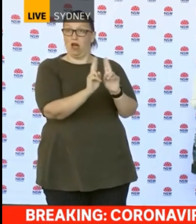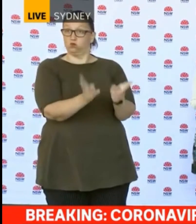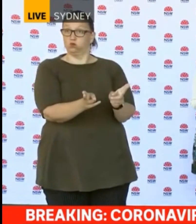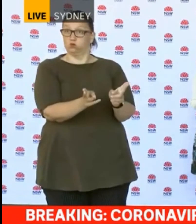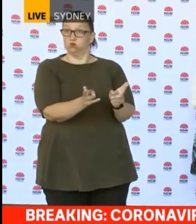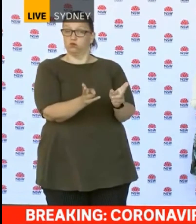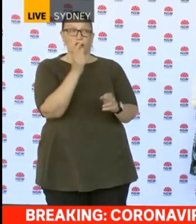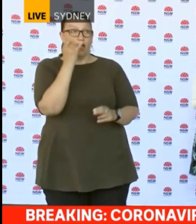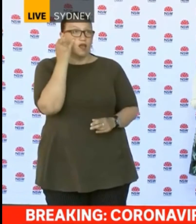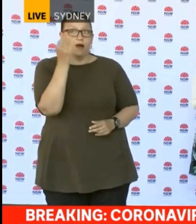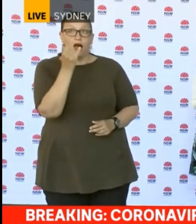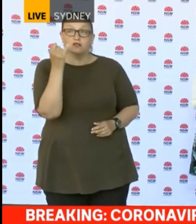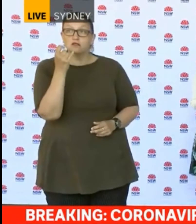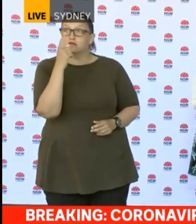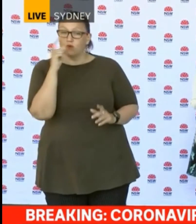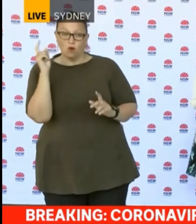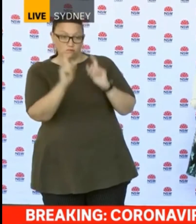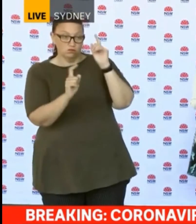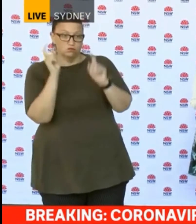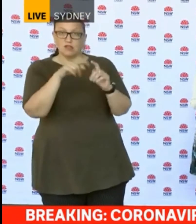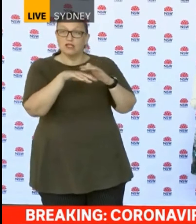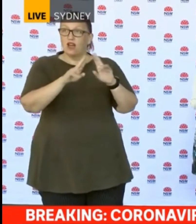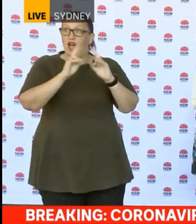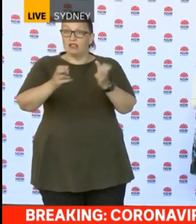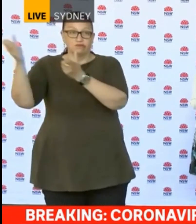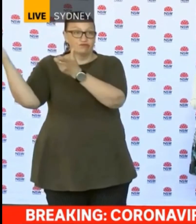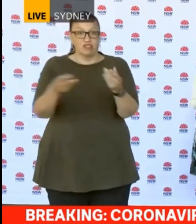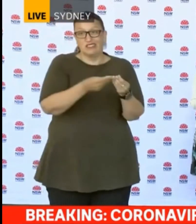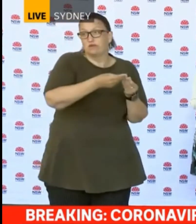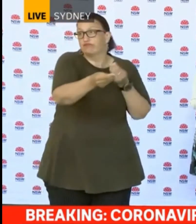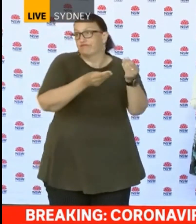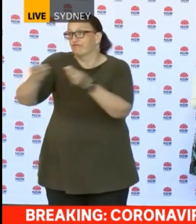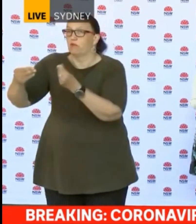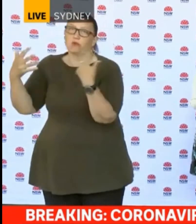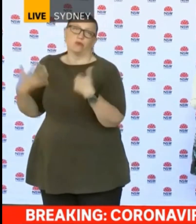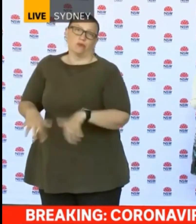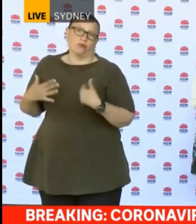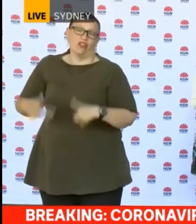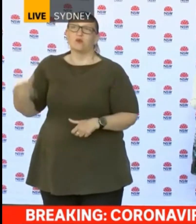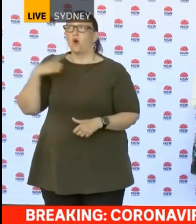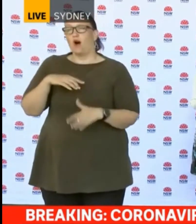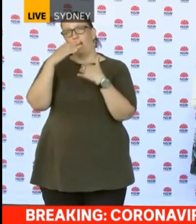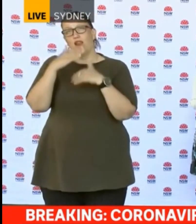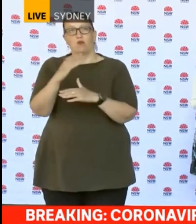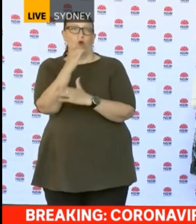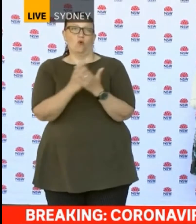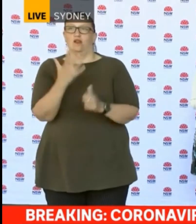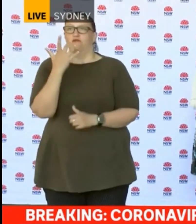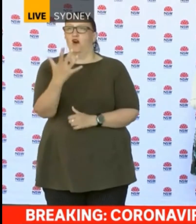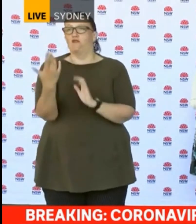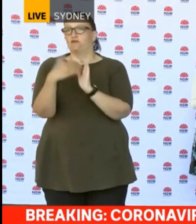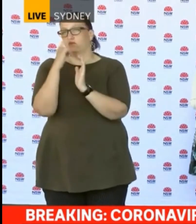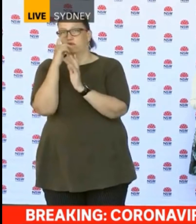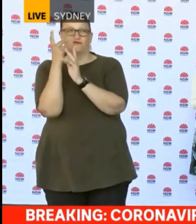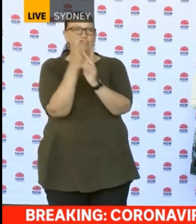household, what would have happened? And I think this identifies why the health experts give us the advice they do. And whilst every case is